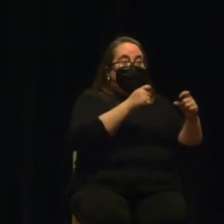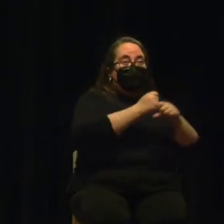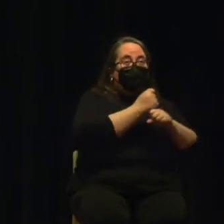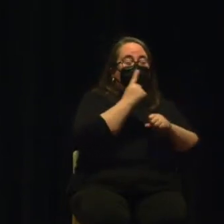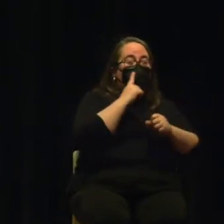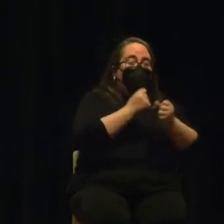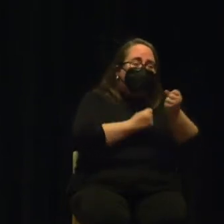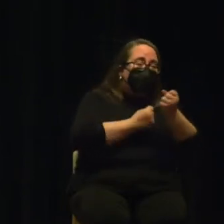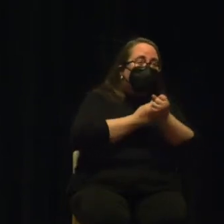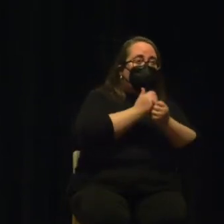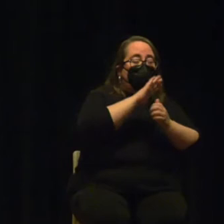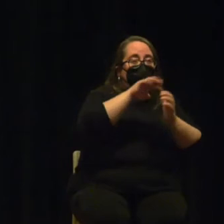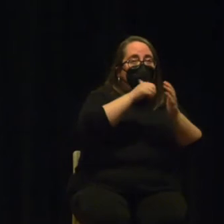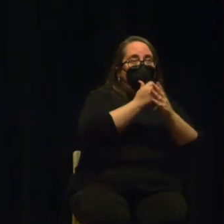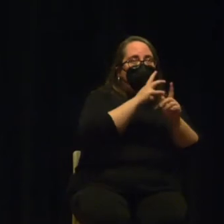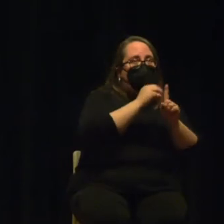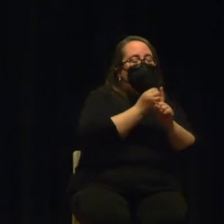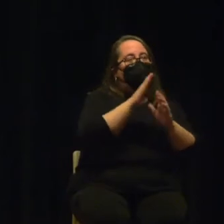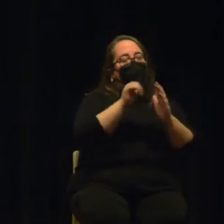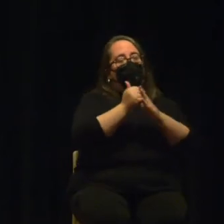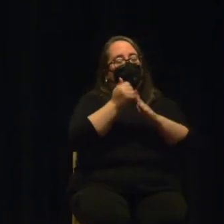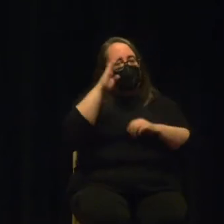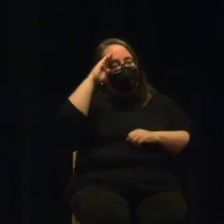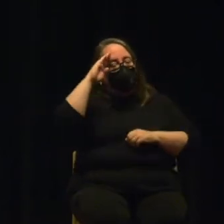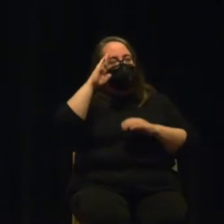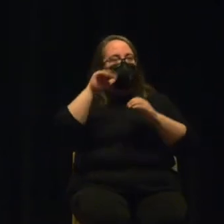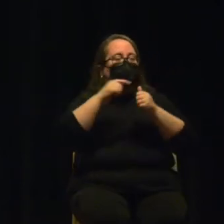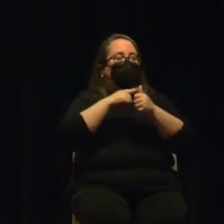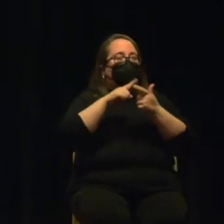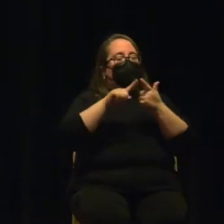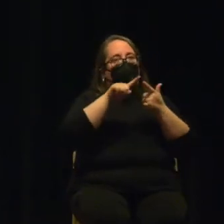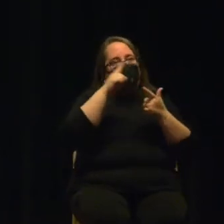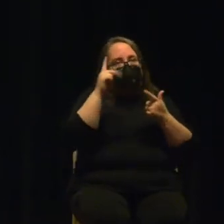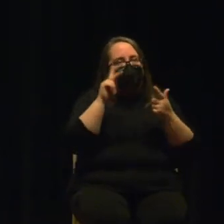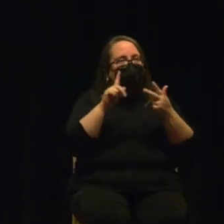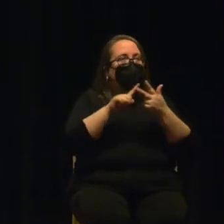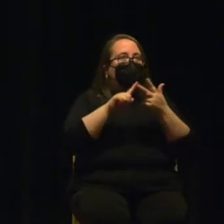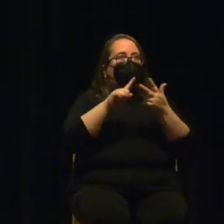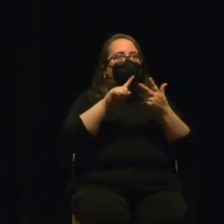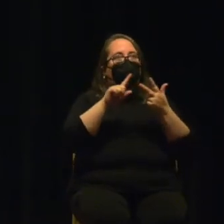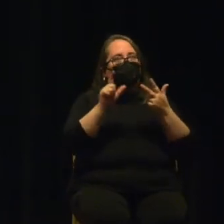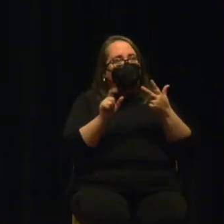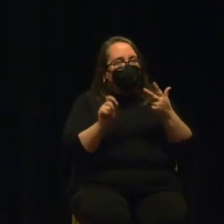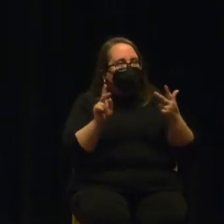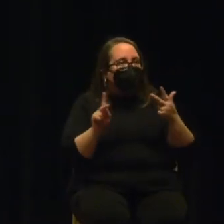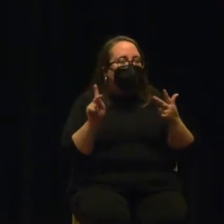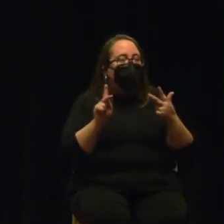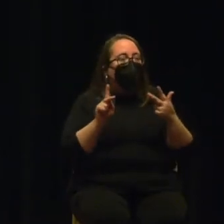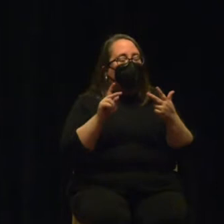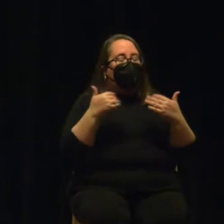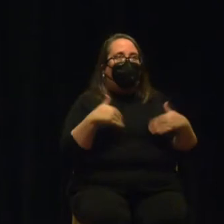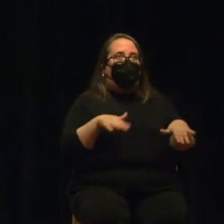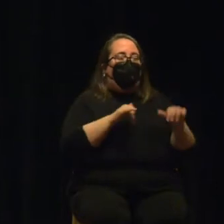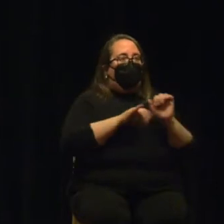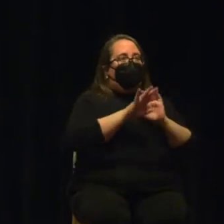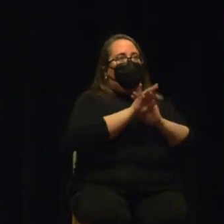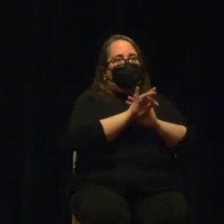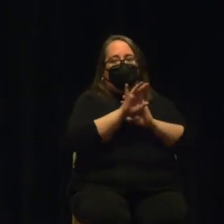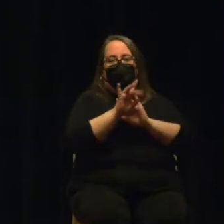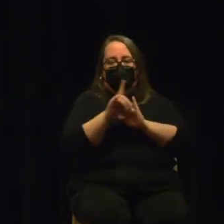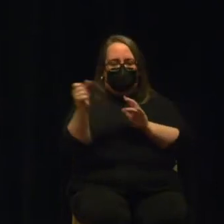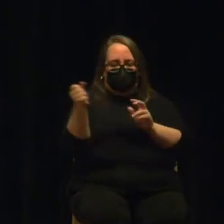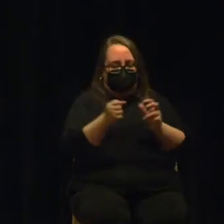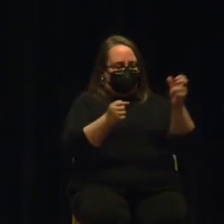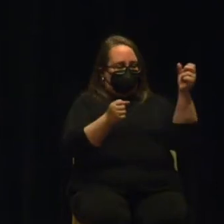culture, all the Irish, mm-hmm. all the black folk, all the Italians, right? And it's mm-hmm. a fascinating thing to mm-hmm. choose avatars and to put them in rings